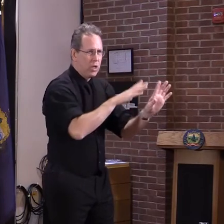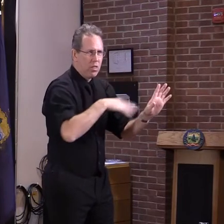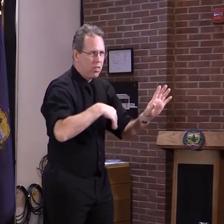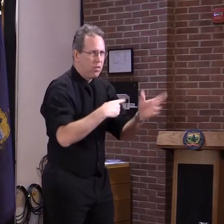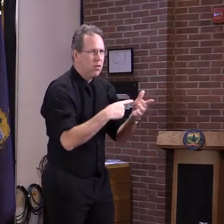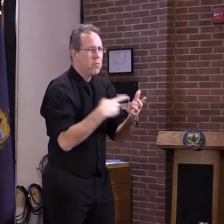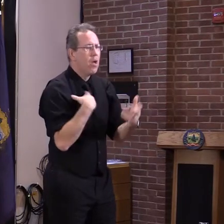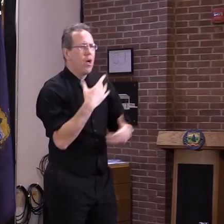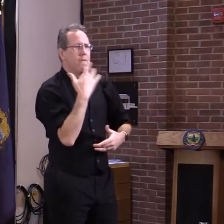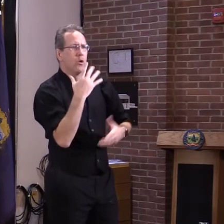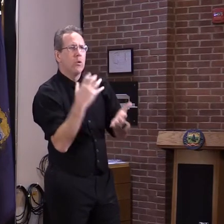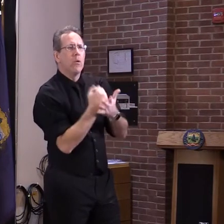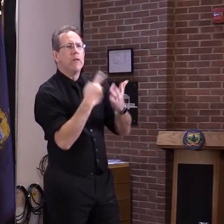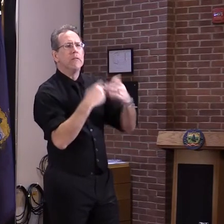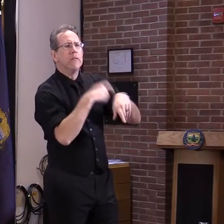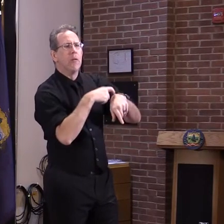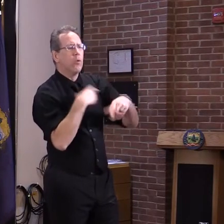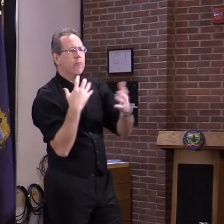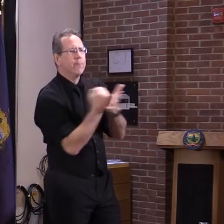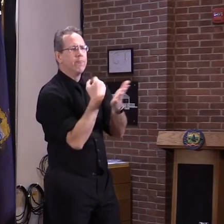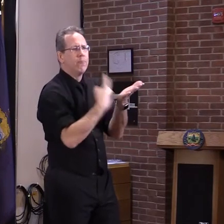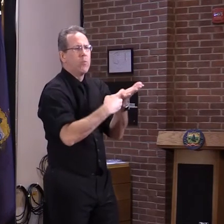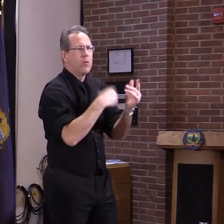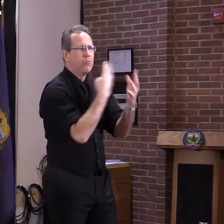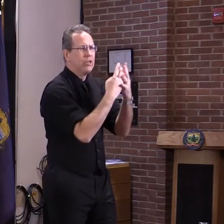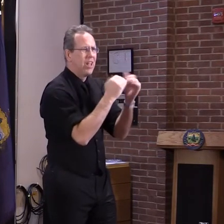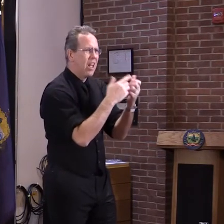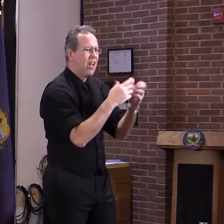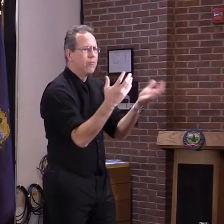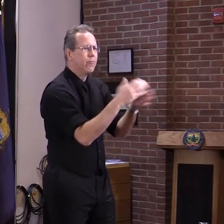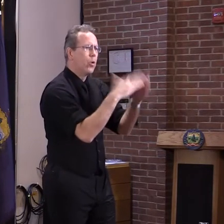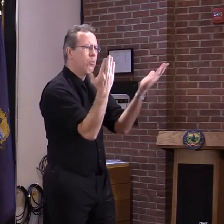that we get back to that as soon as possible.